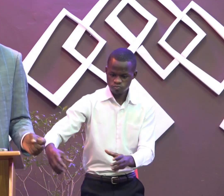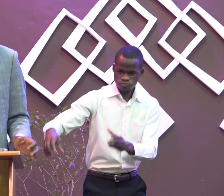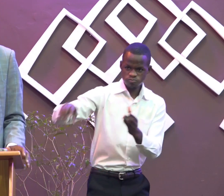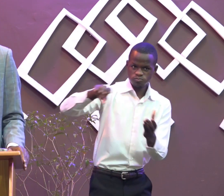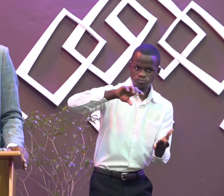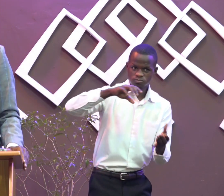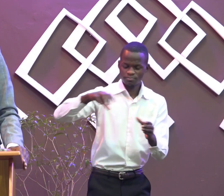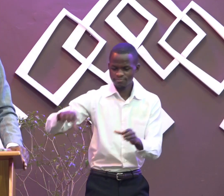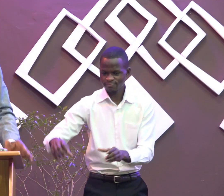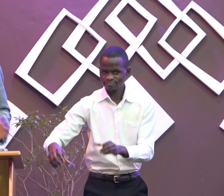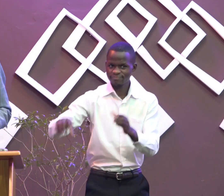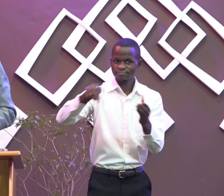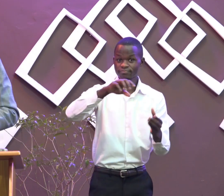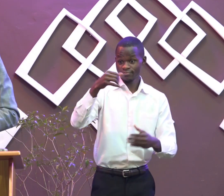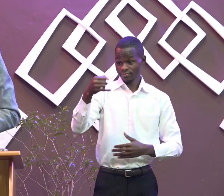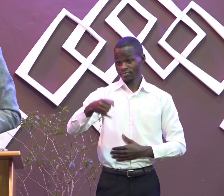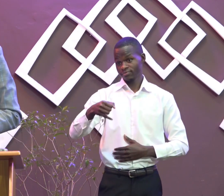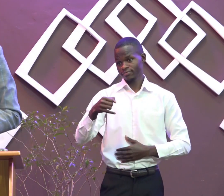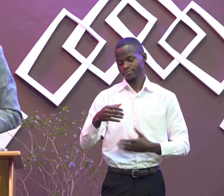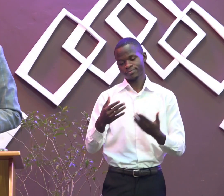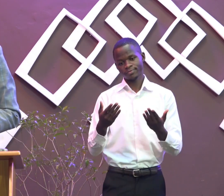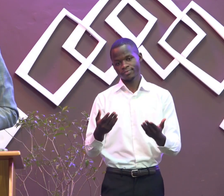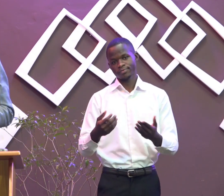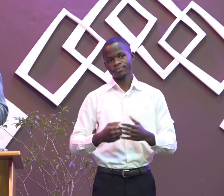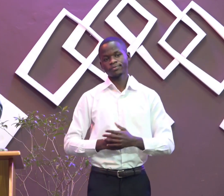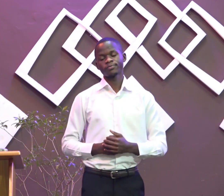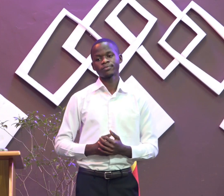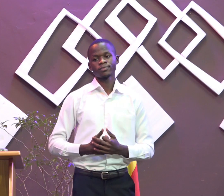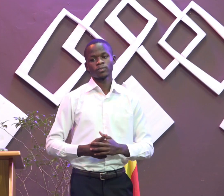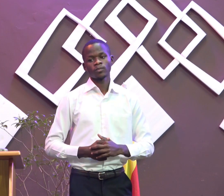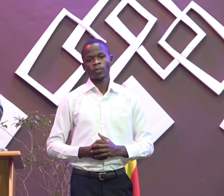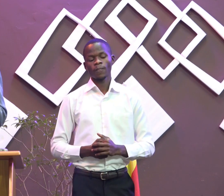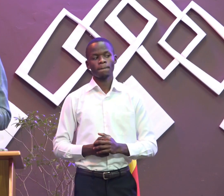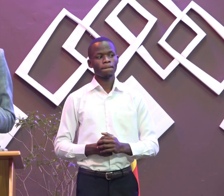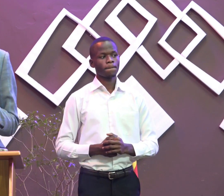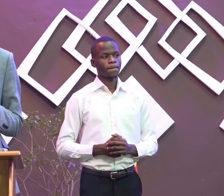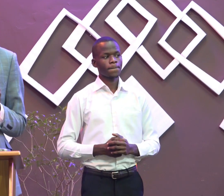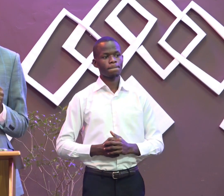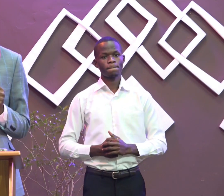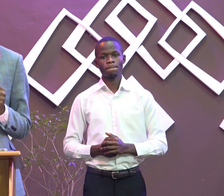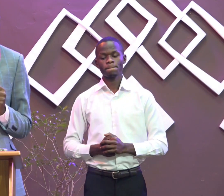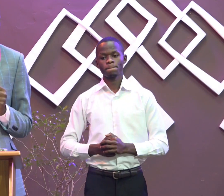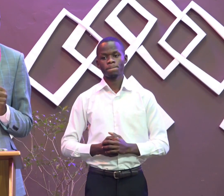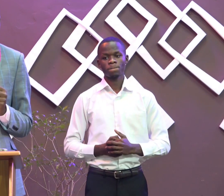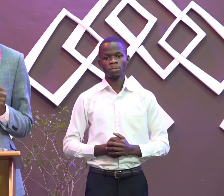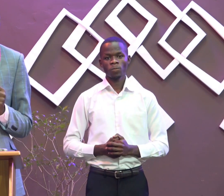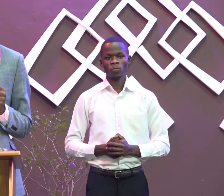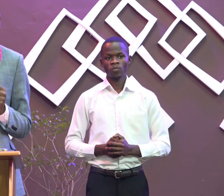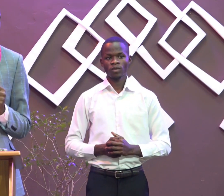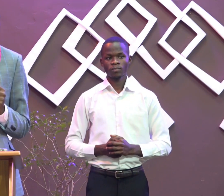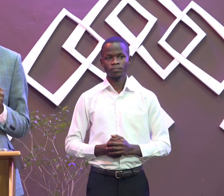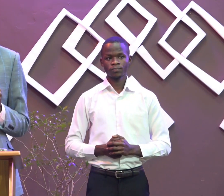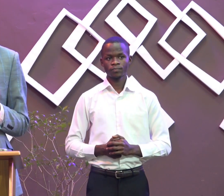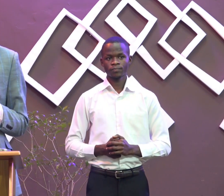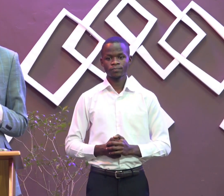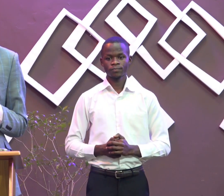wayo. We had some people whose ministry was to clean up that place and take